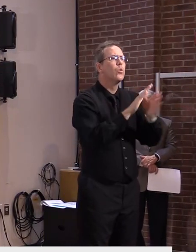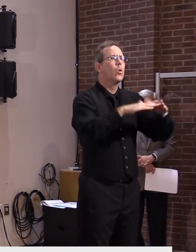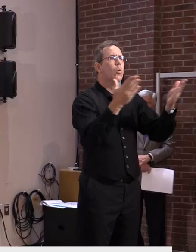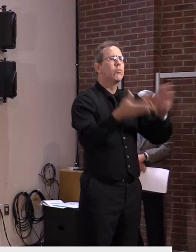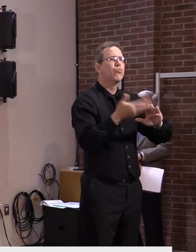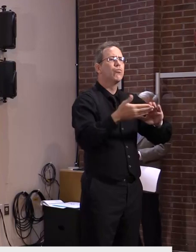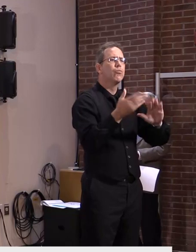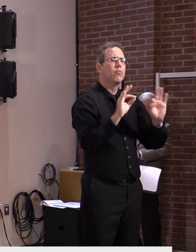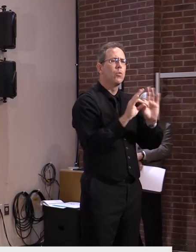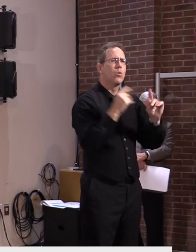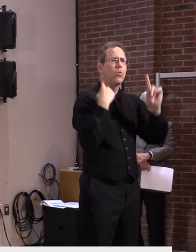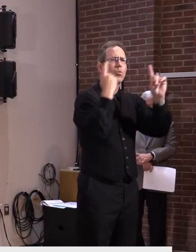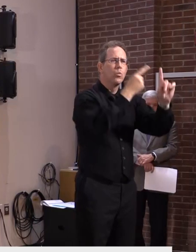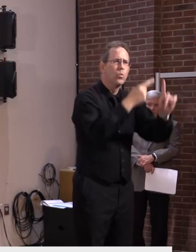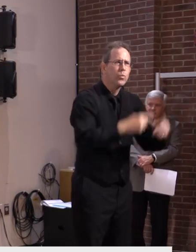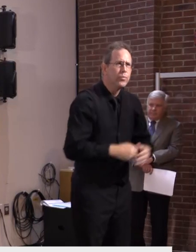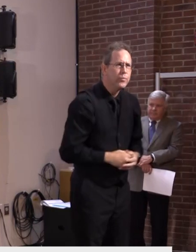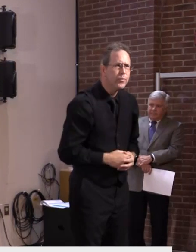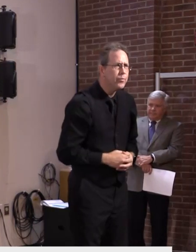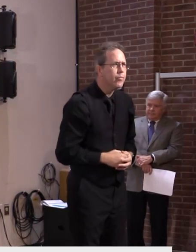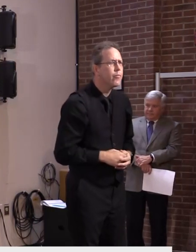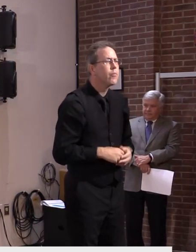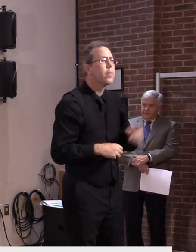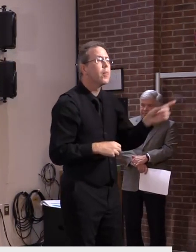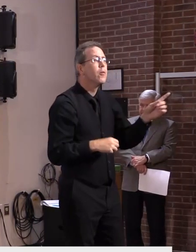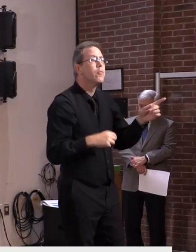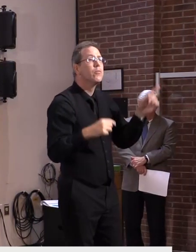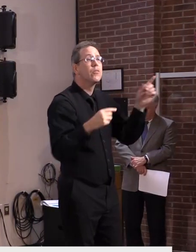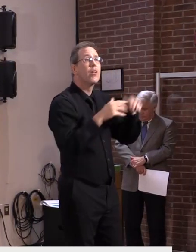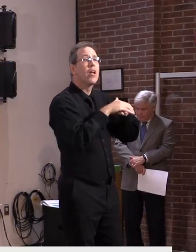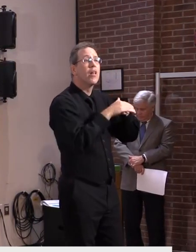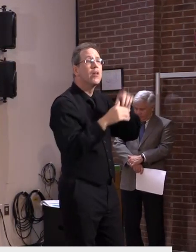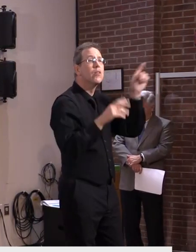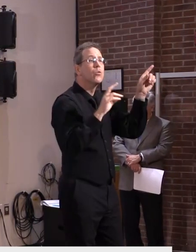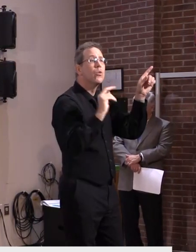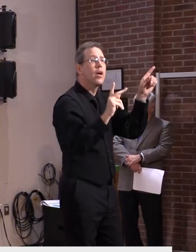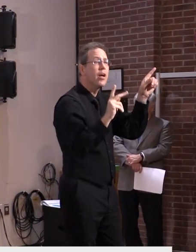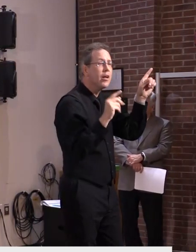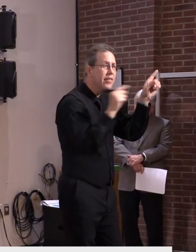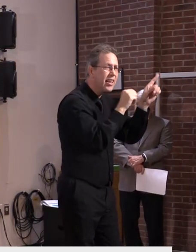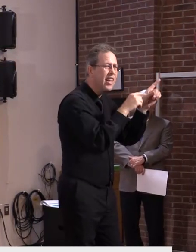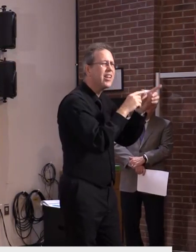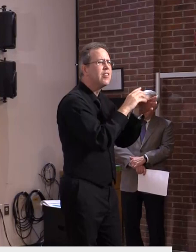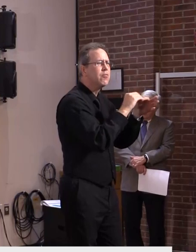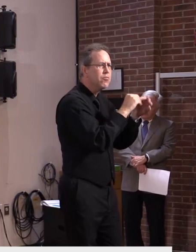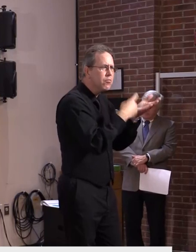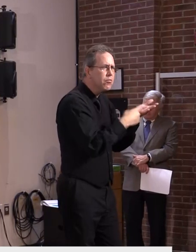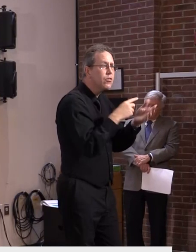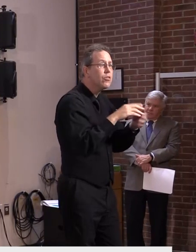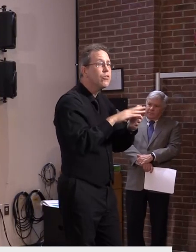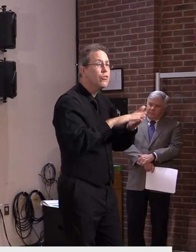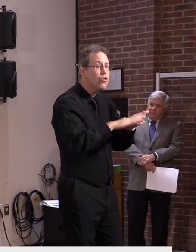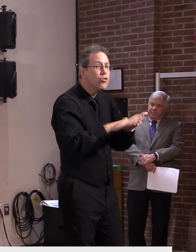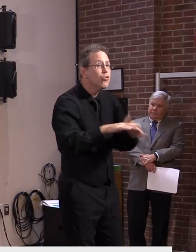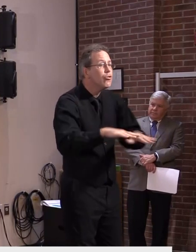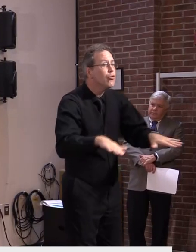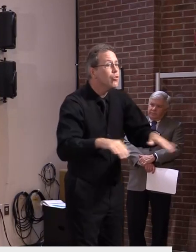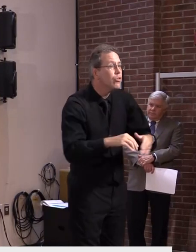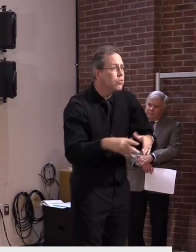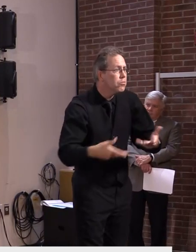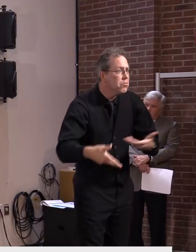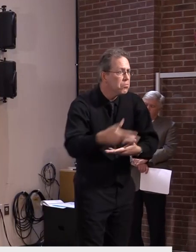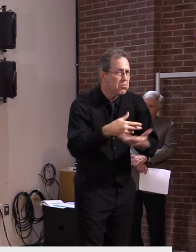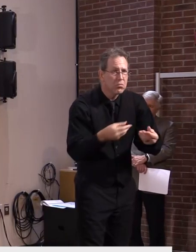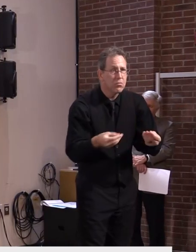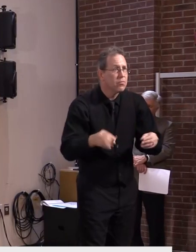from the UK and Massachusetts that classmate contacts have a low likelihood of becoming cases. From an educational perspective, we need